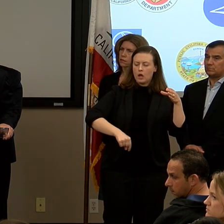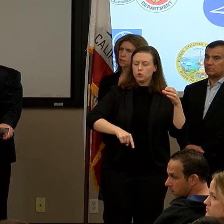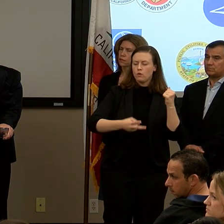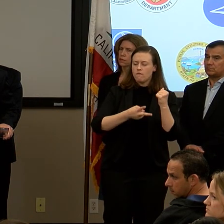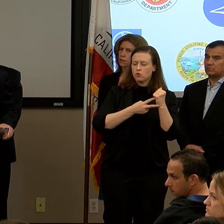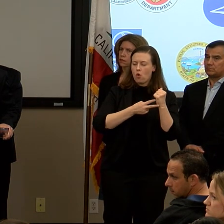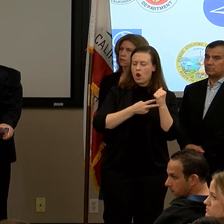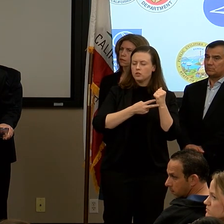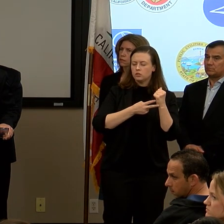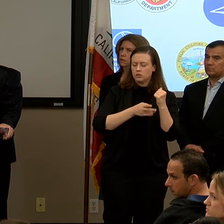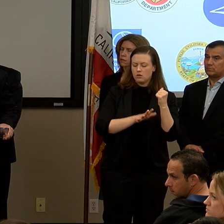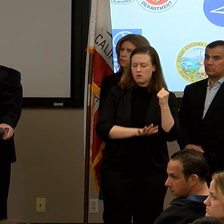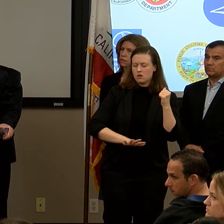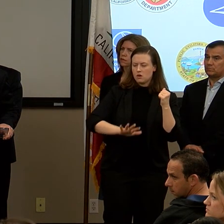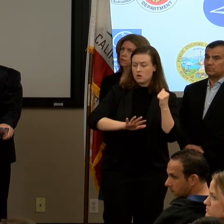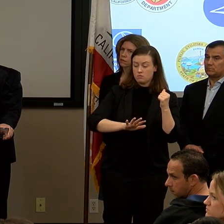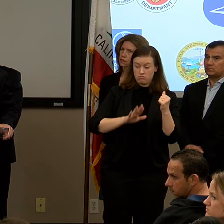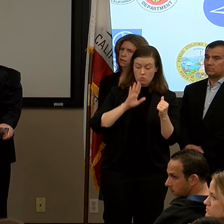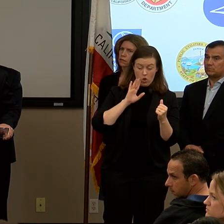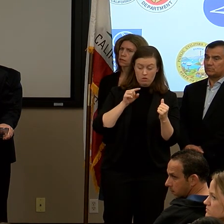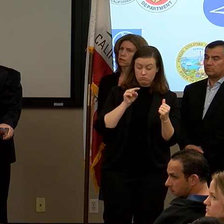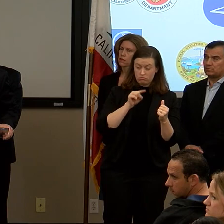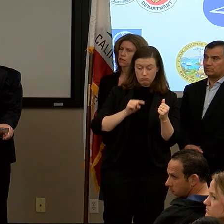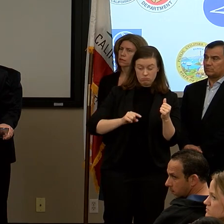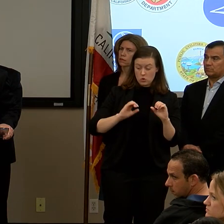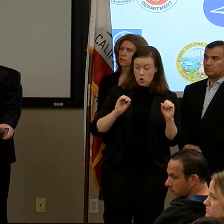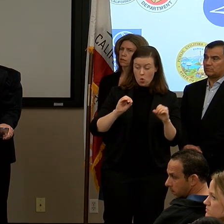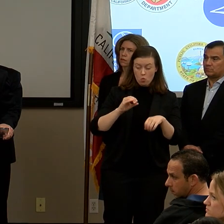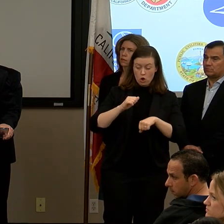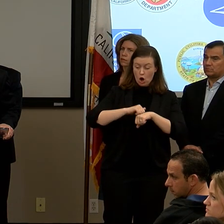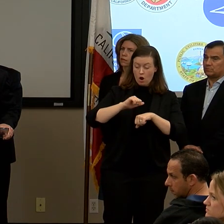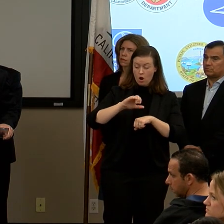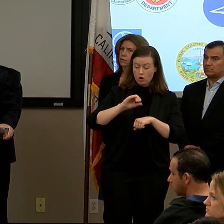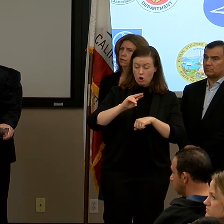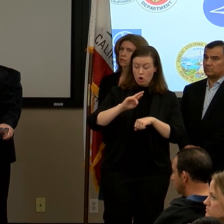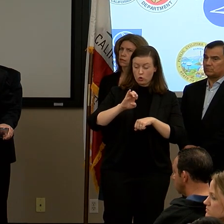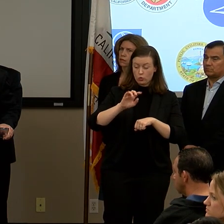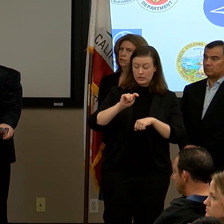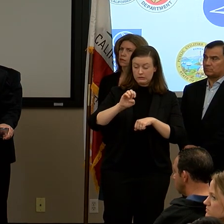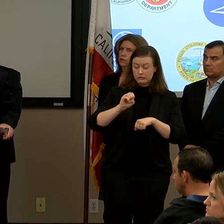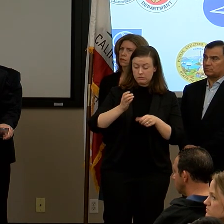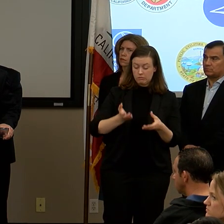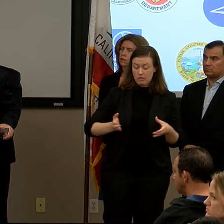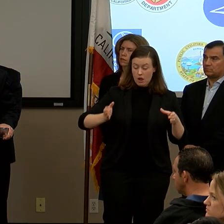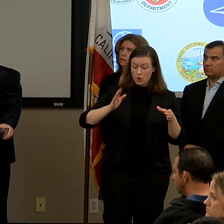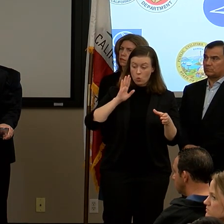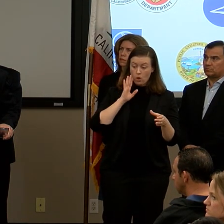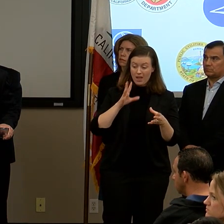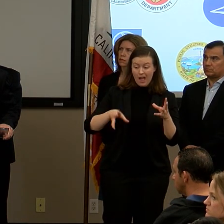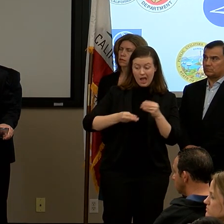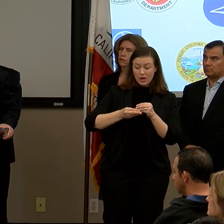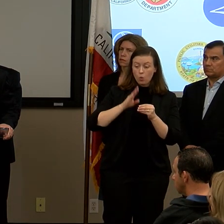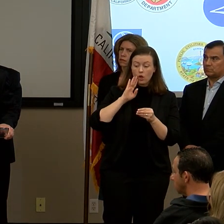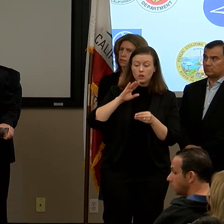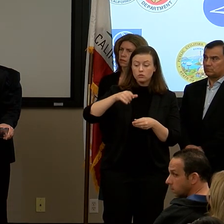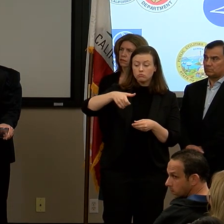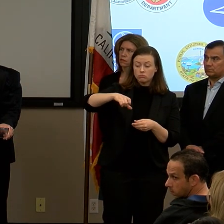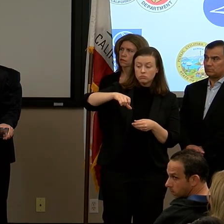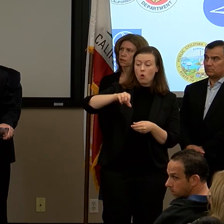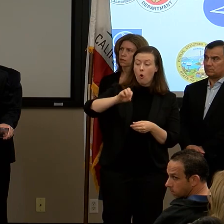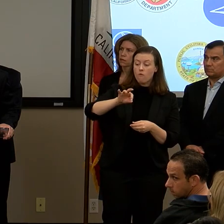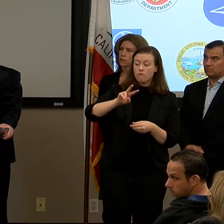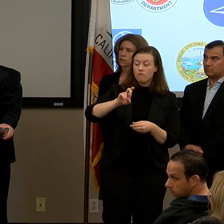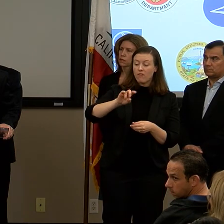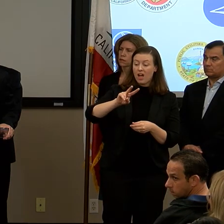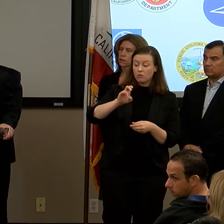facility. So will those places where there's no concrete lining, will that be added, and will the shut-off valves be added? Again,